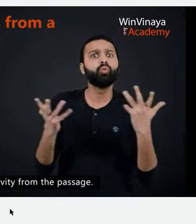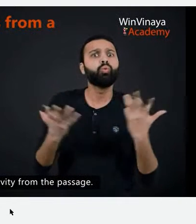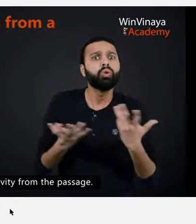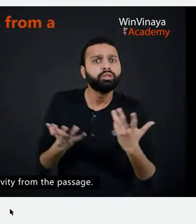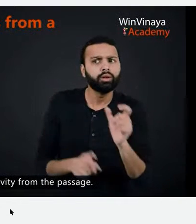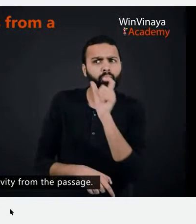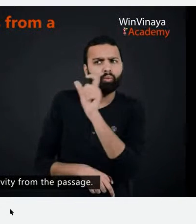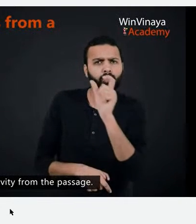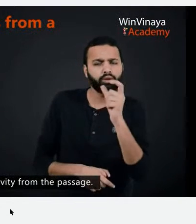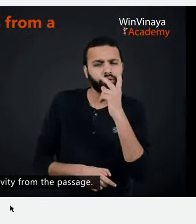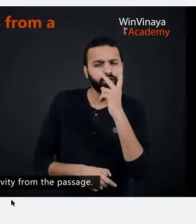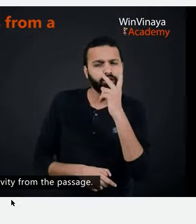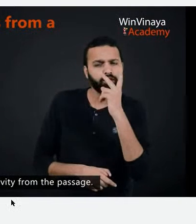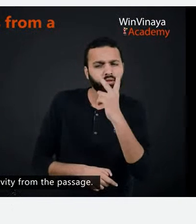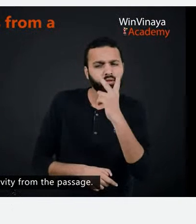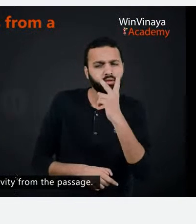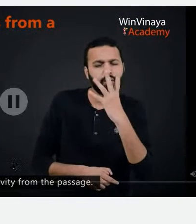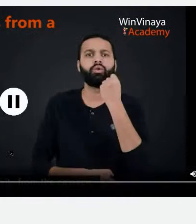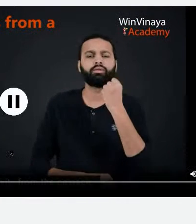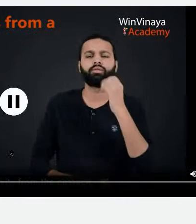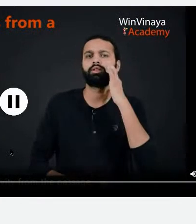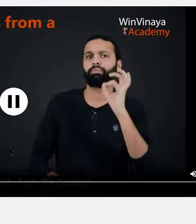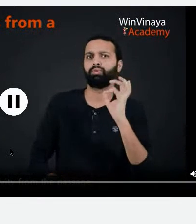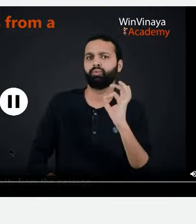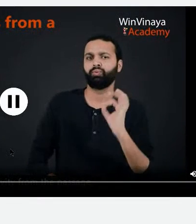or the main activity from the passage.